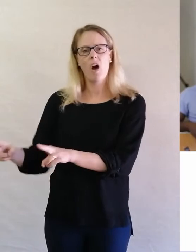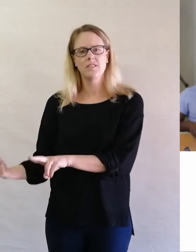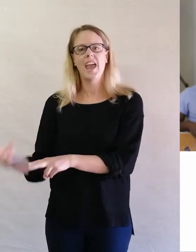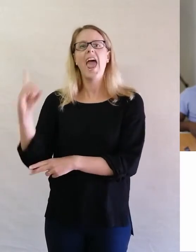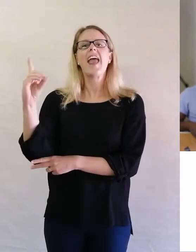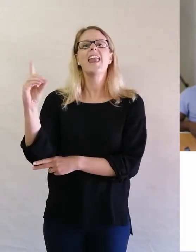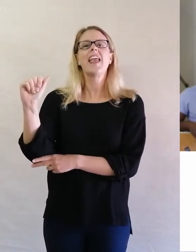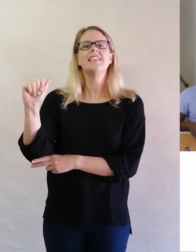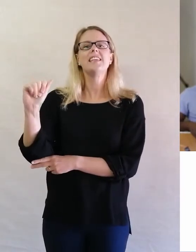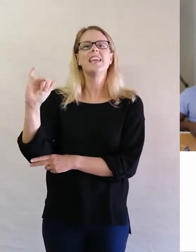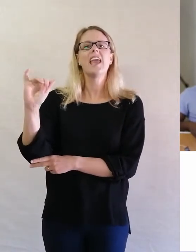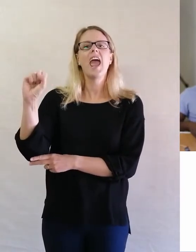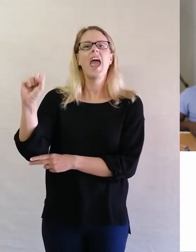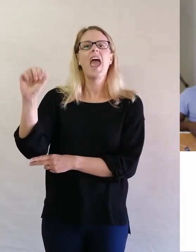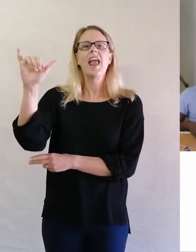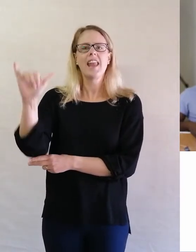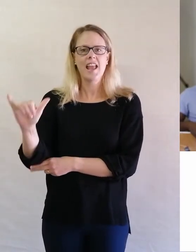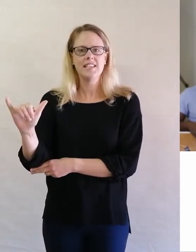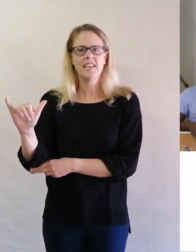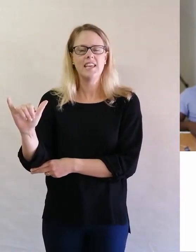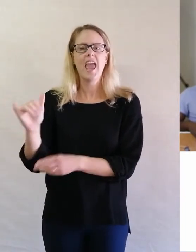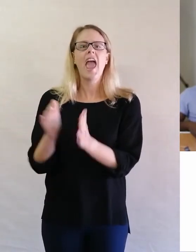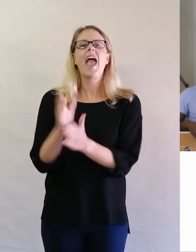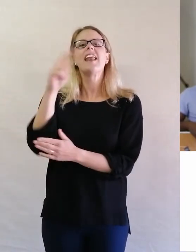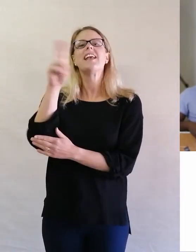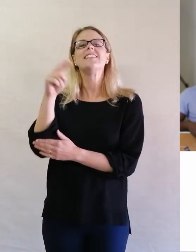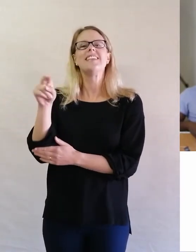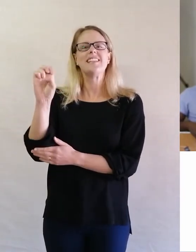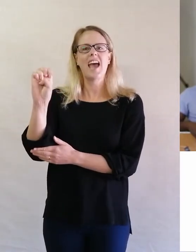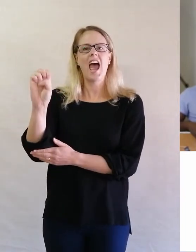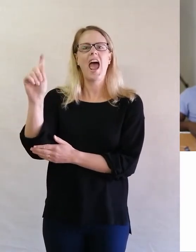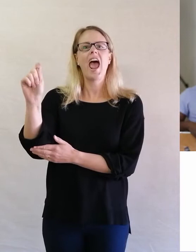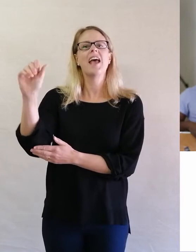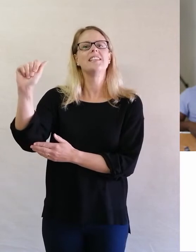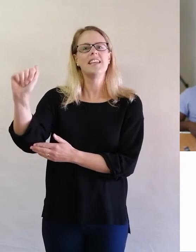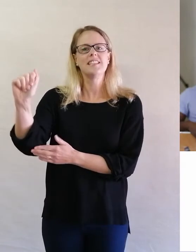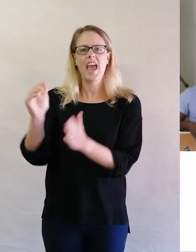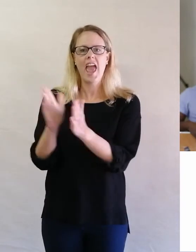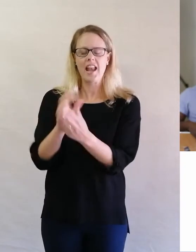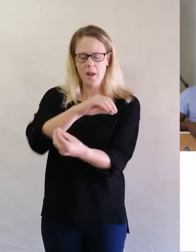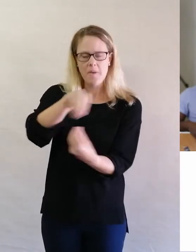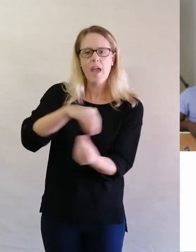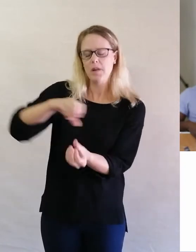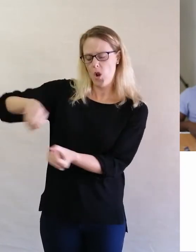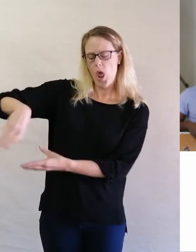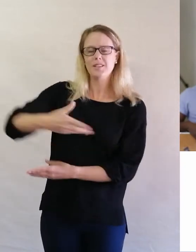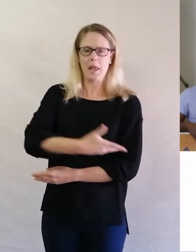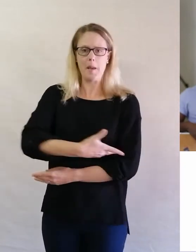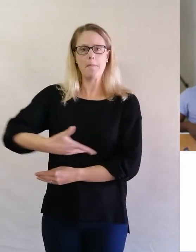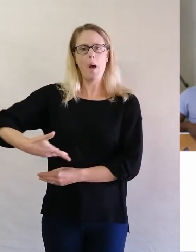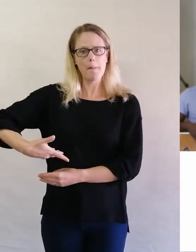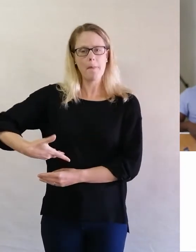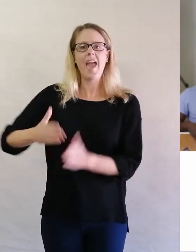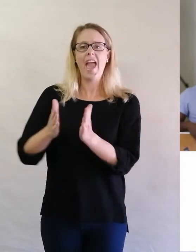Mueller, who lost her aunt. Zita and Fernando Ribeiro, and family who lost their mother